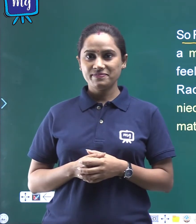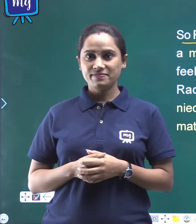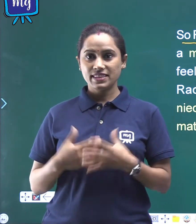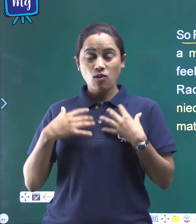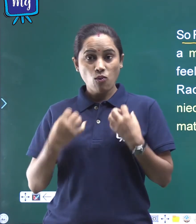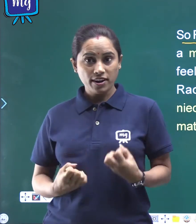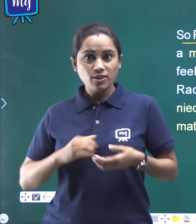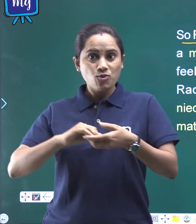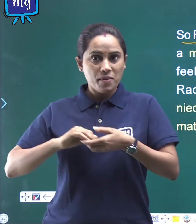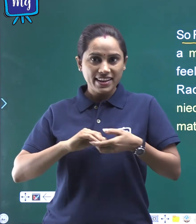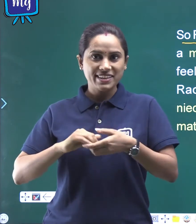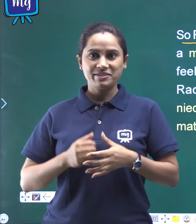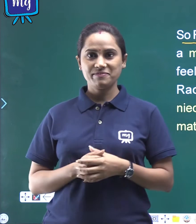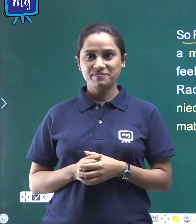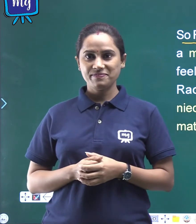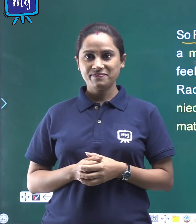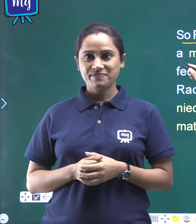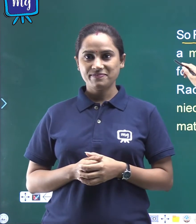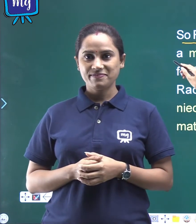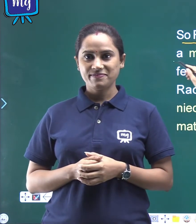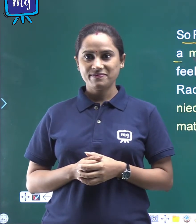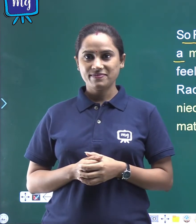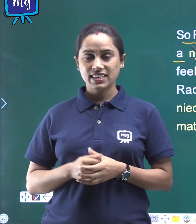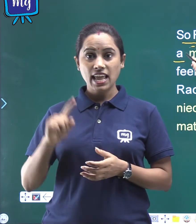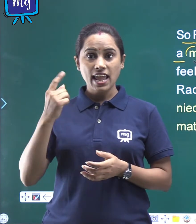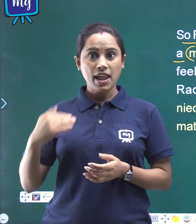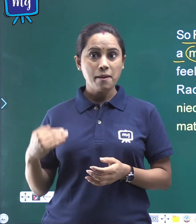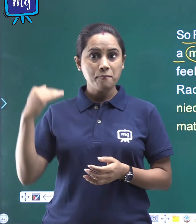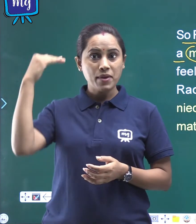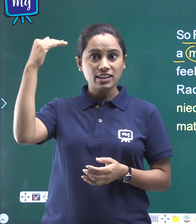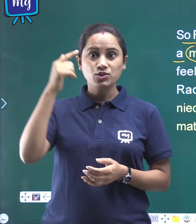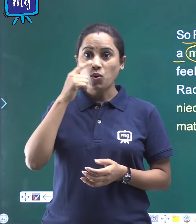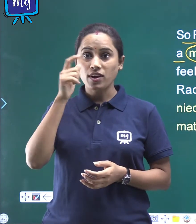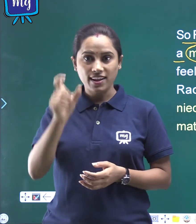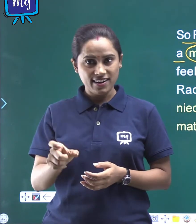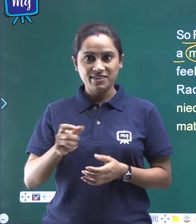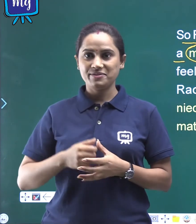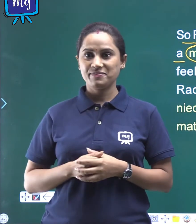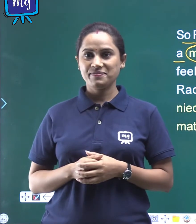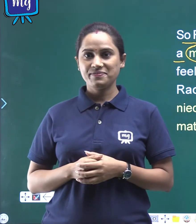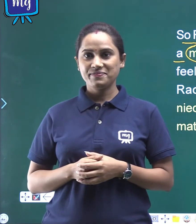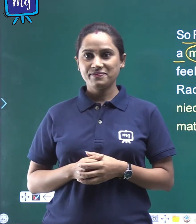wanted to marry a mature girl.